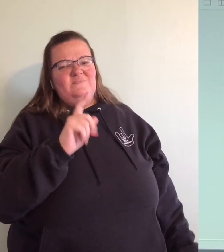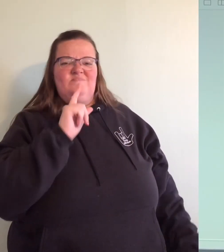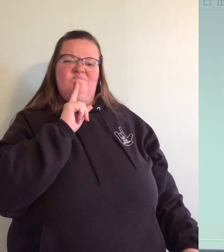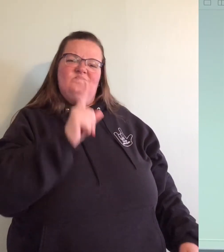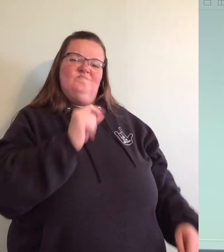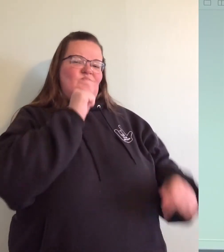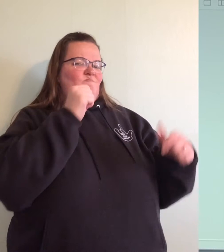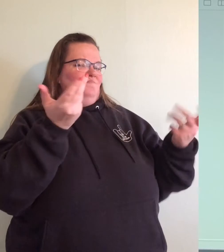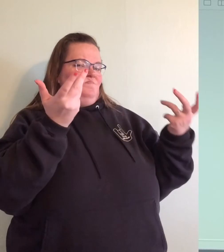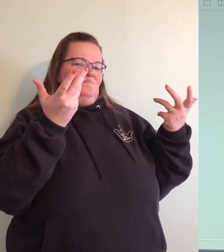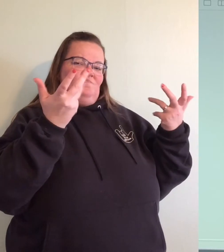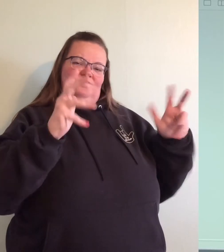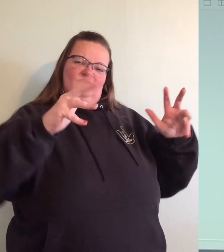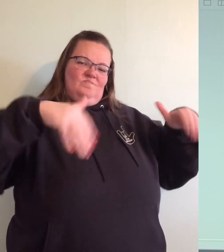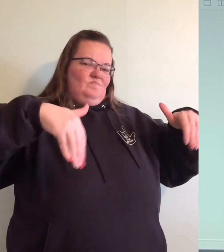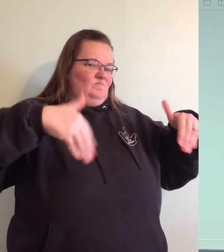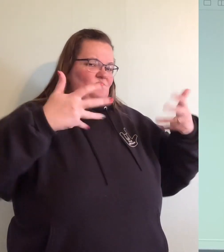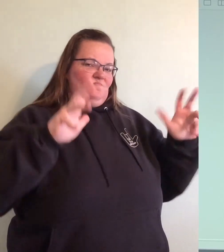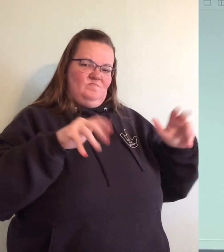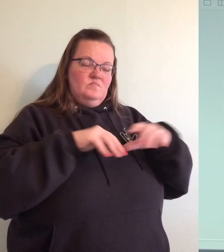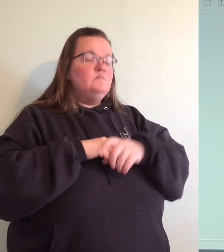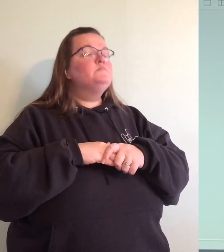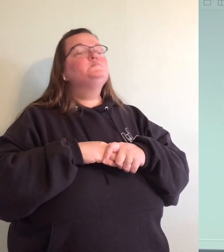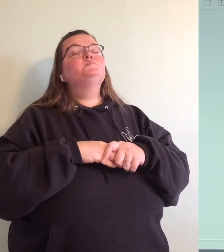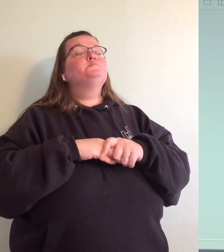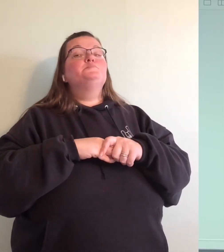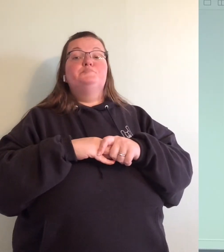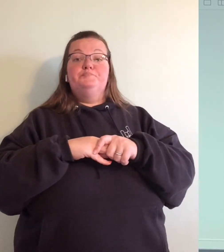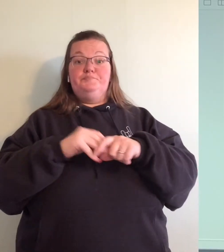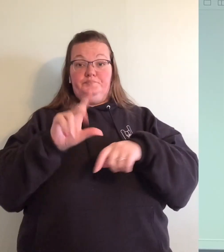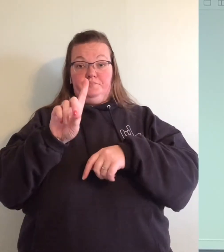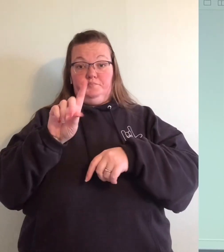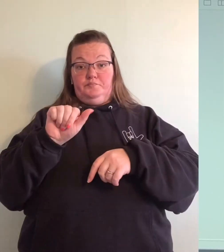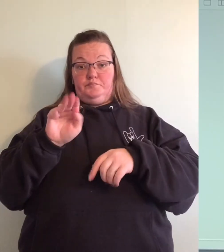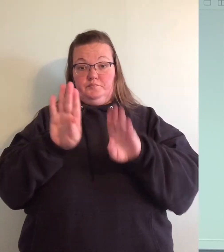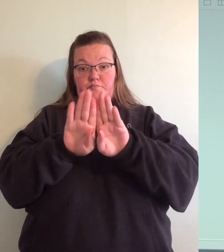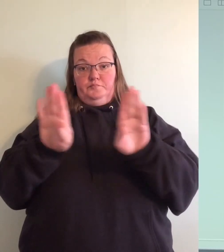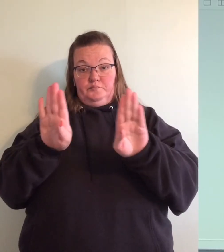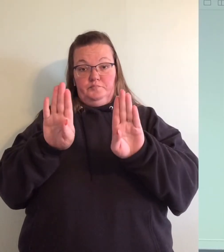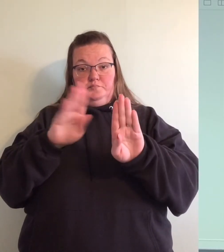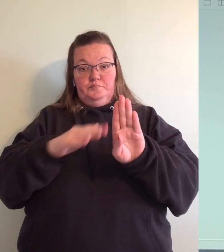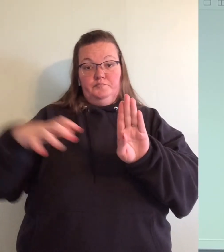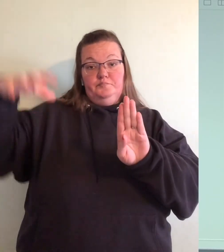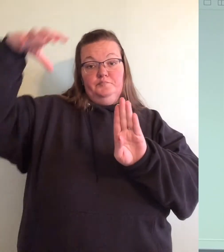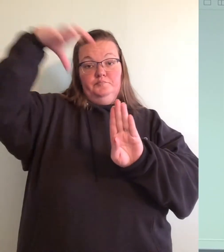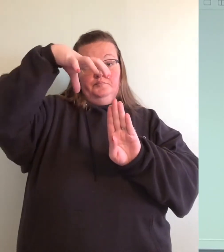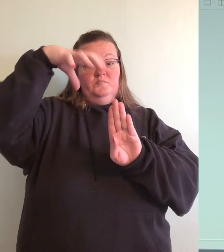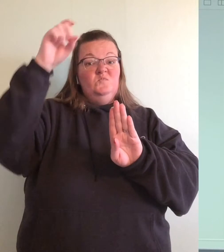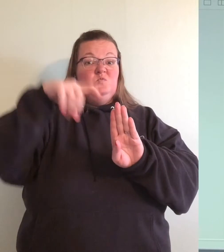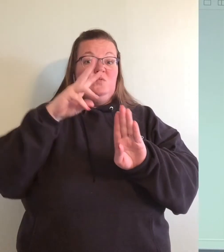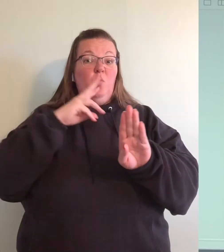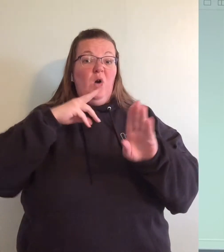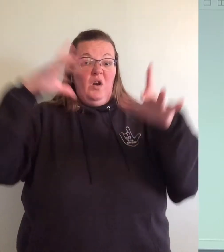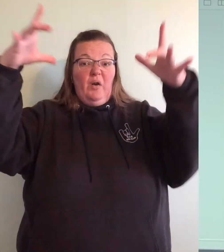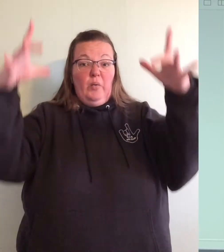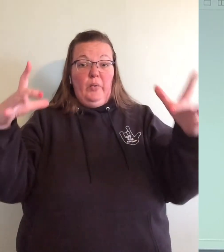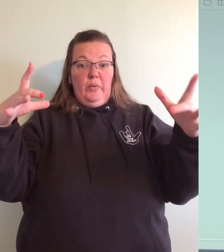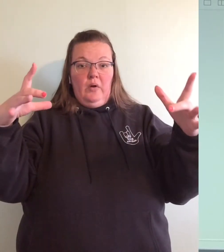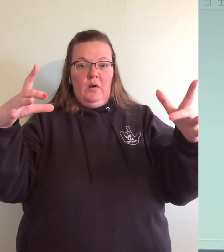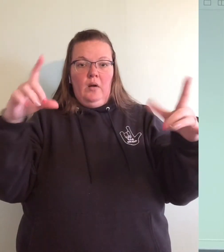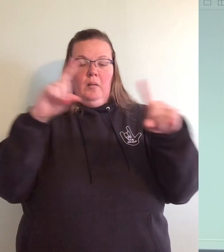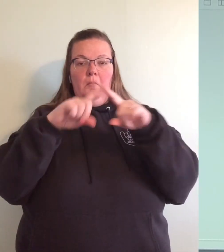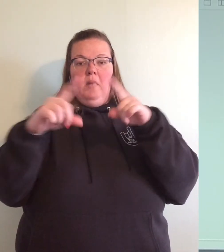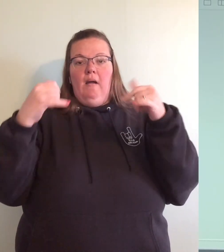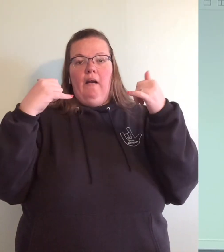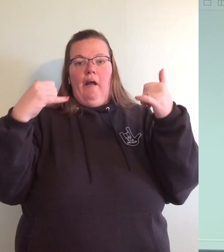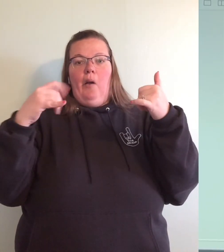and it isn't really finished. Above the dam there was what ought to have been a deep pool, but was now, of course, a level